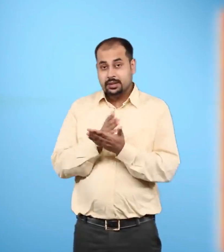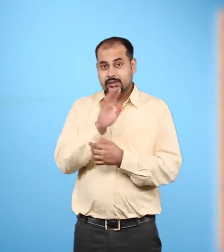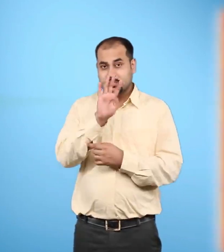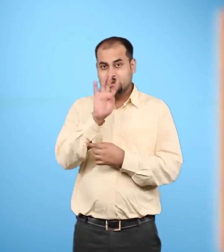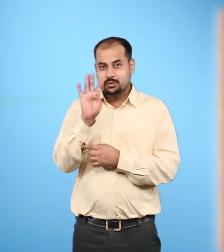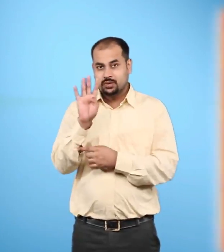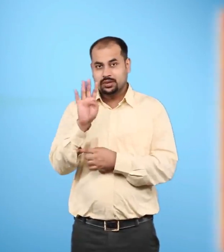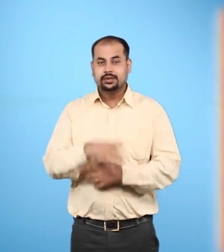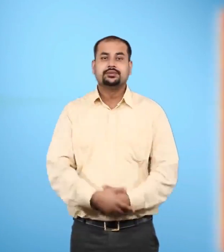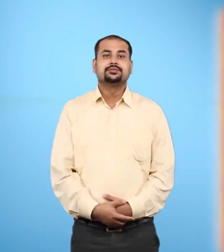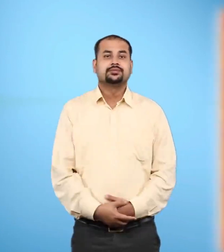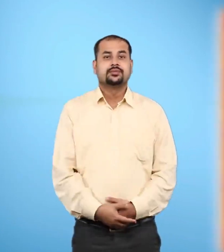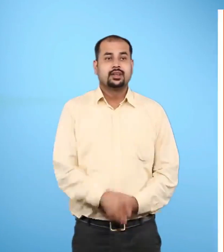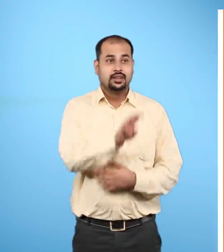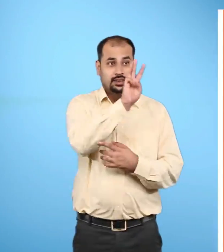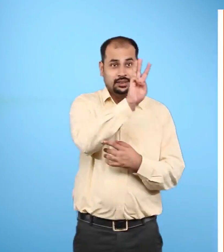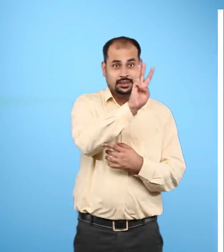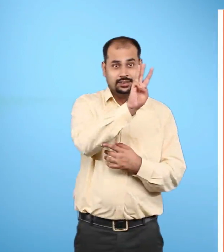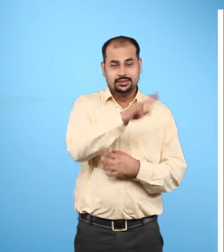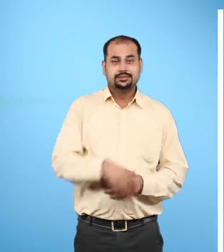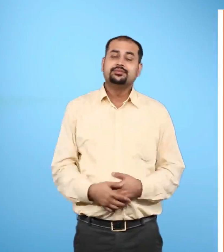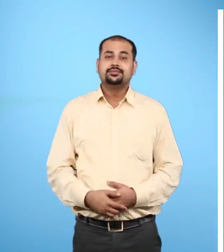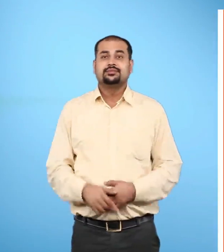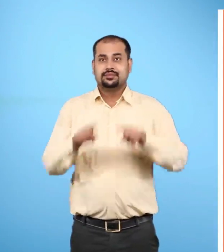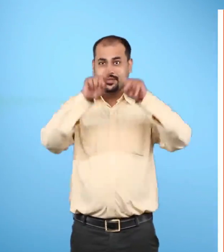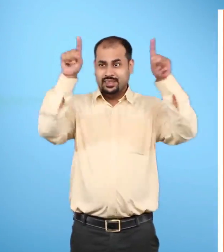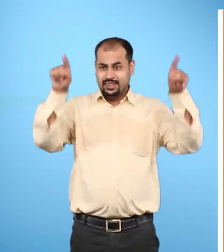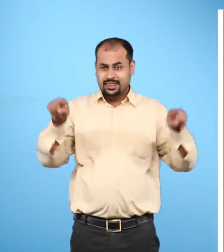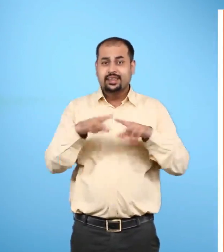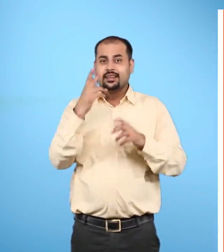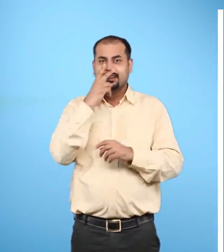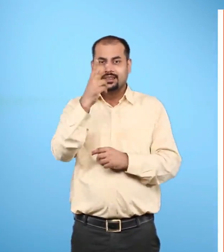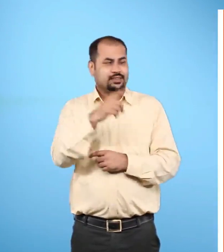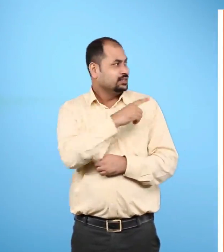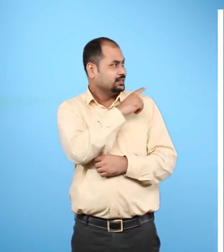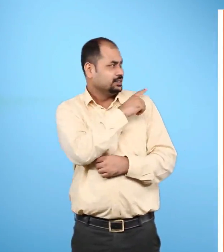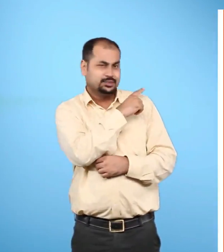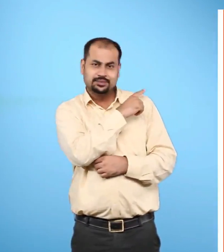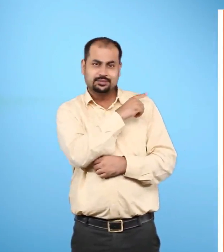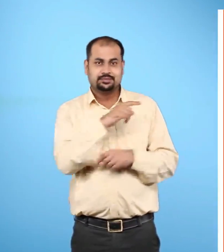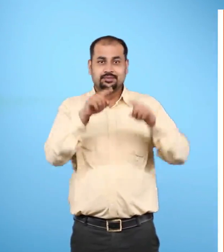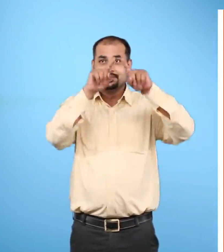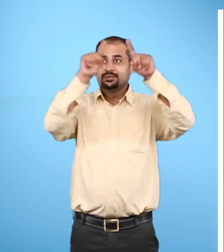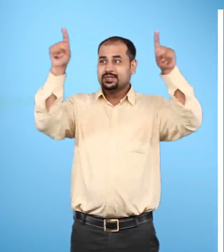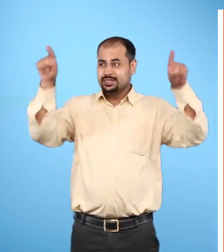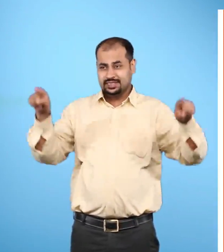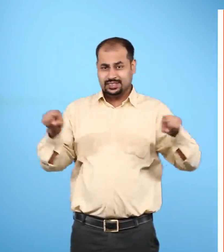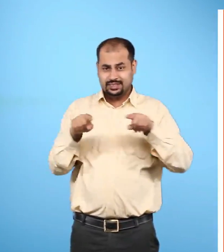Page 44. 3. Here is a rectangle of area 20 square